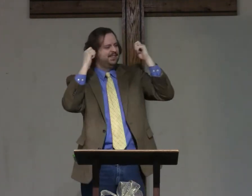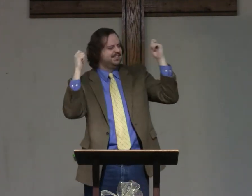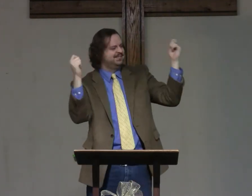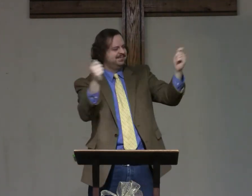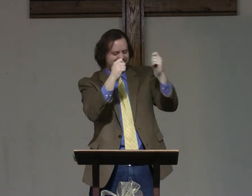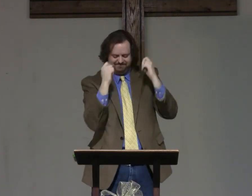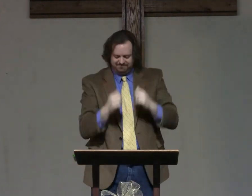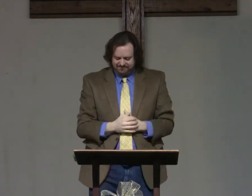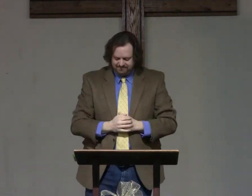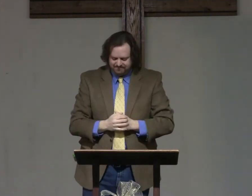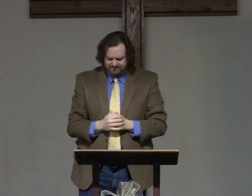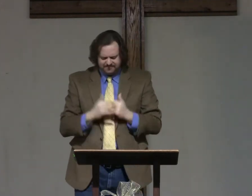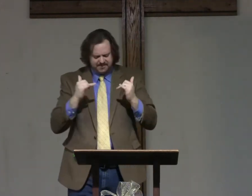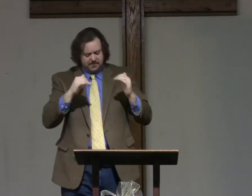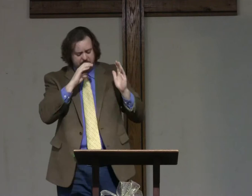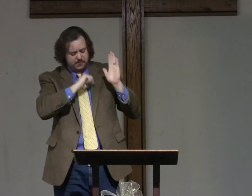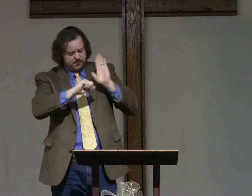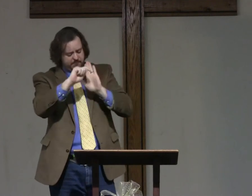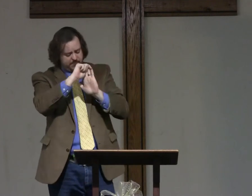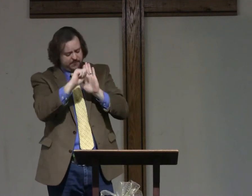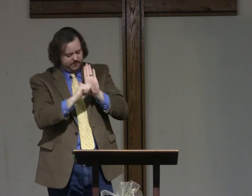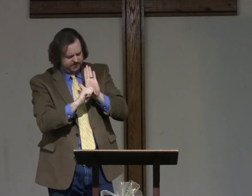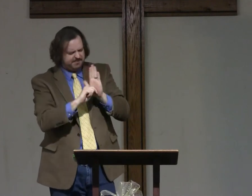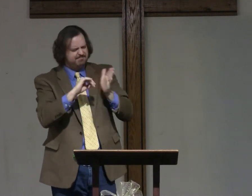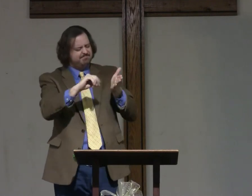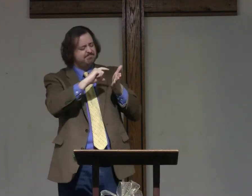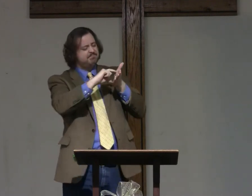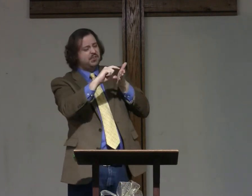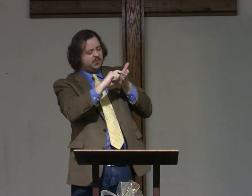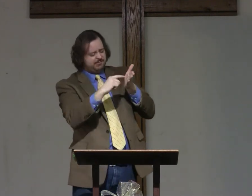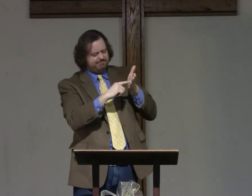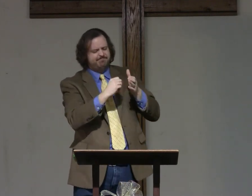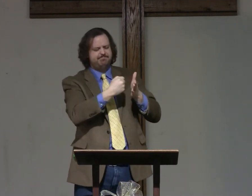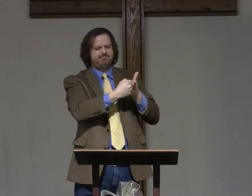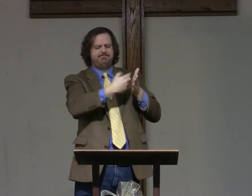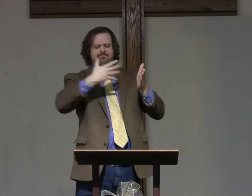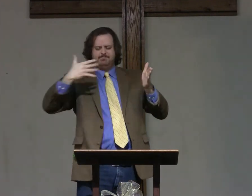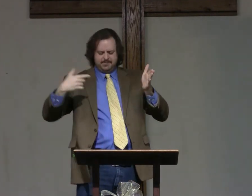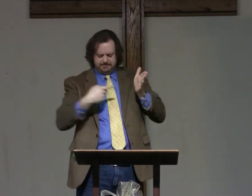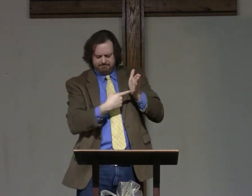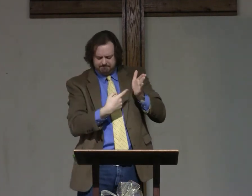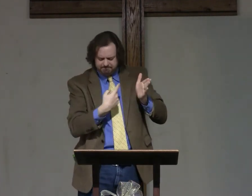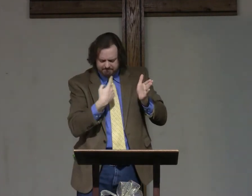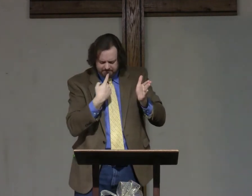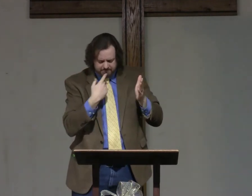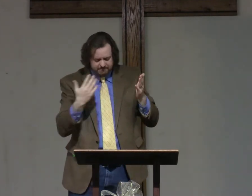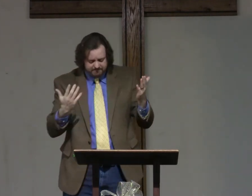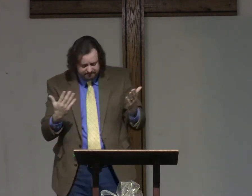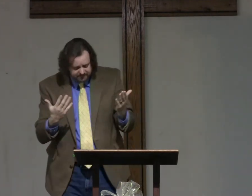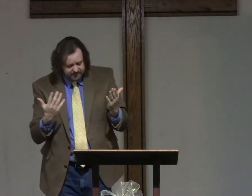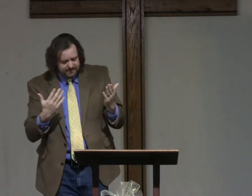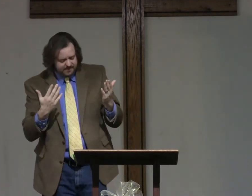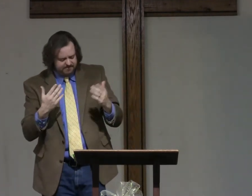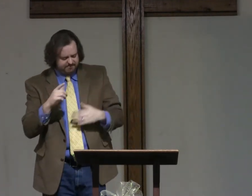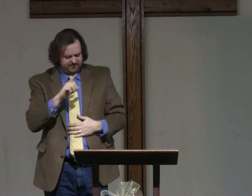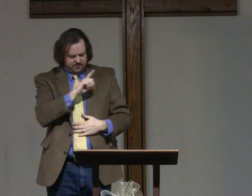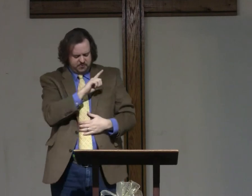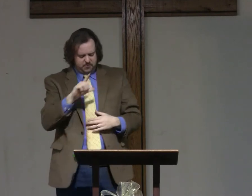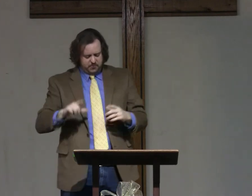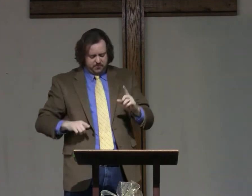And we celebrate. The Old Testament scripture expands on this.